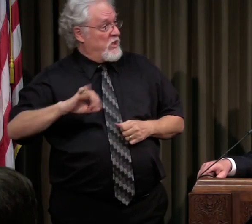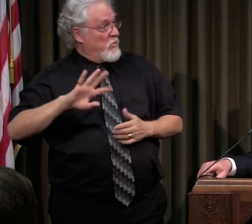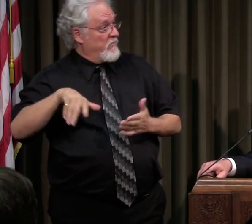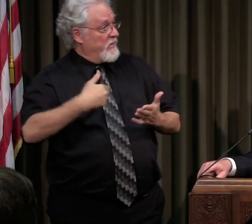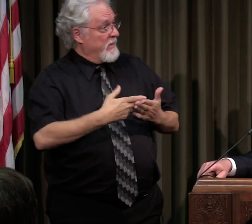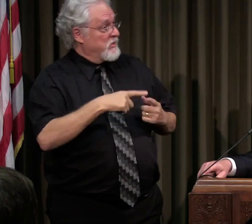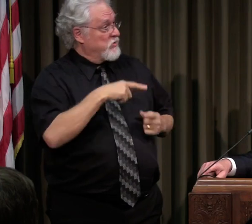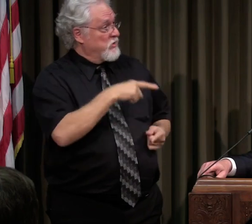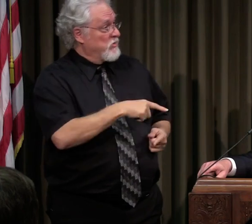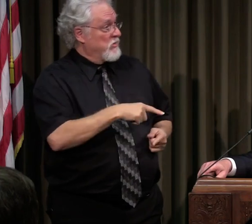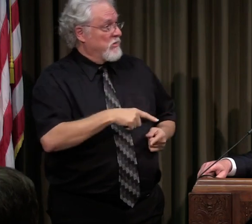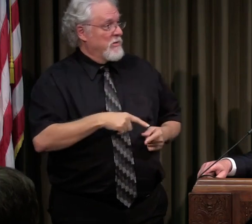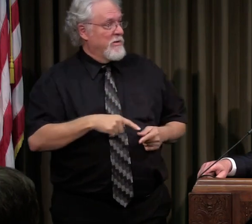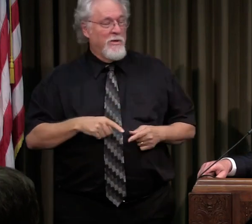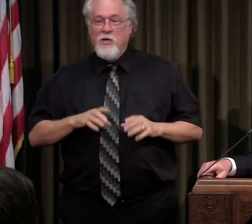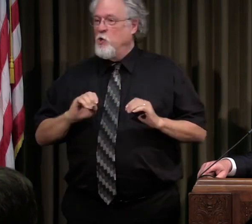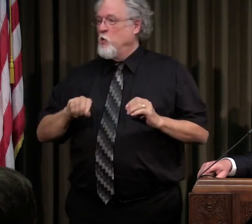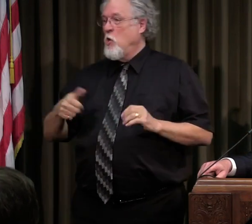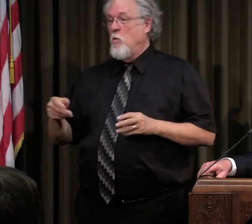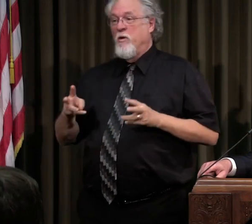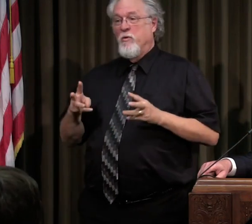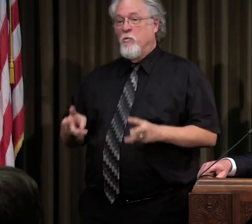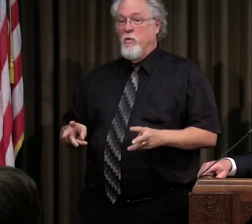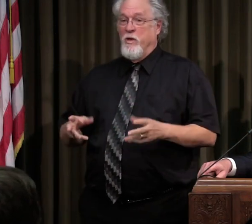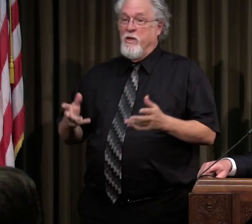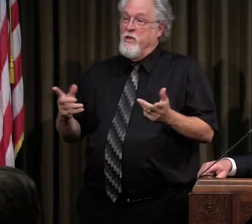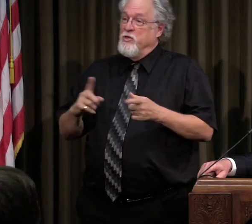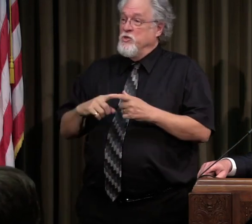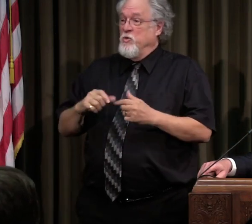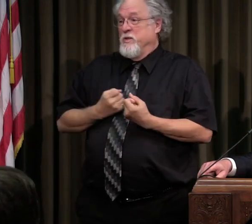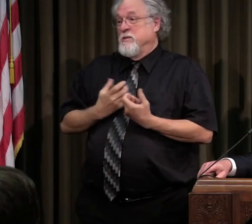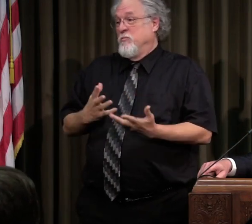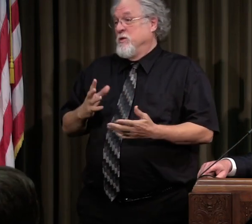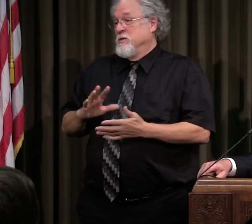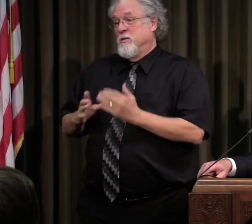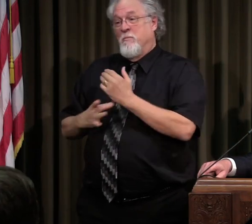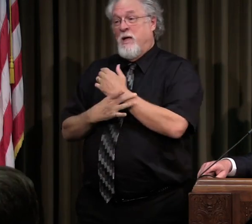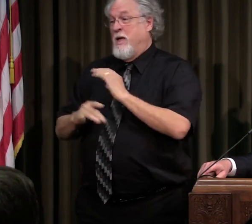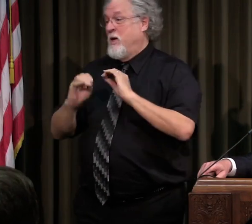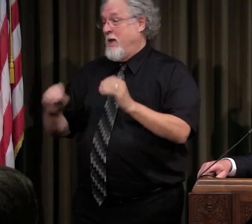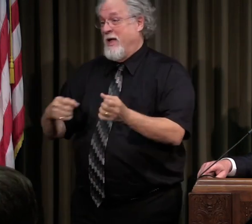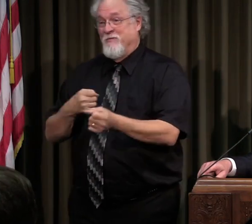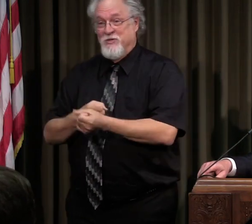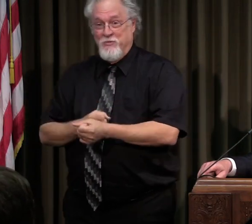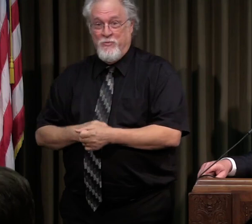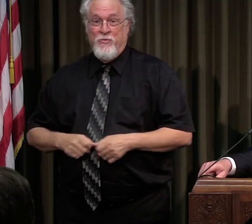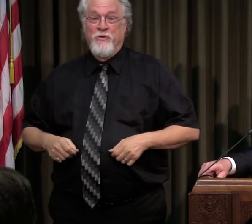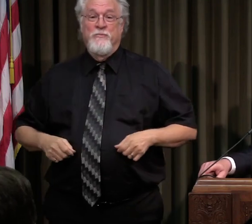you? There's no other way at that point to express my lack of support.